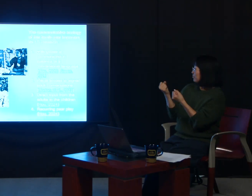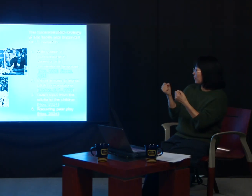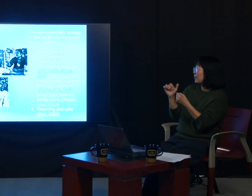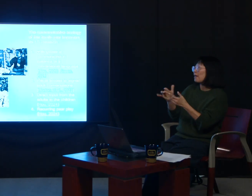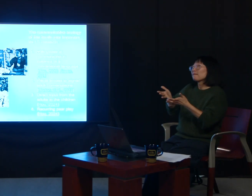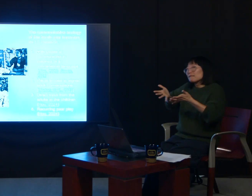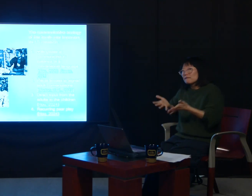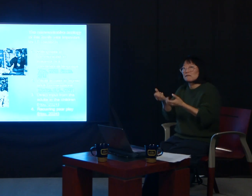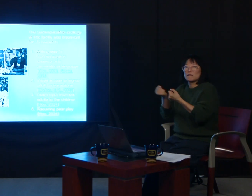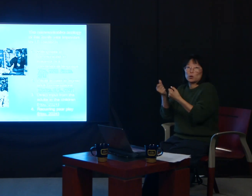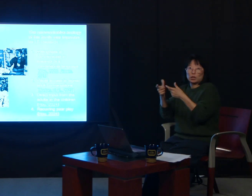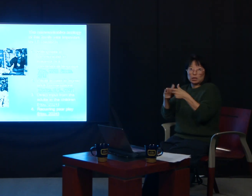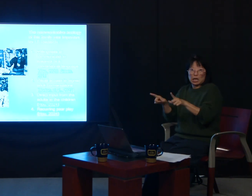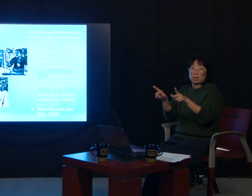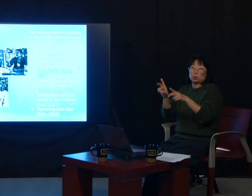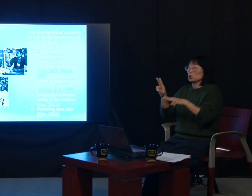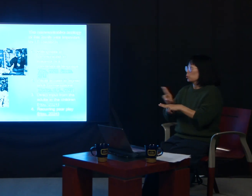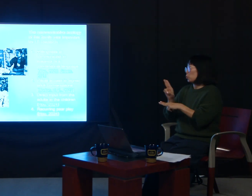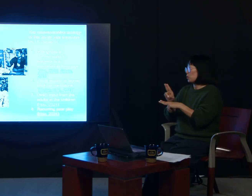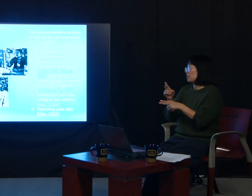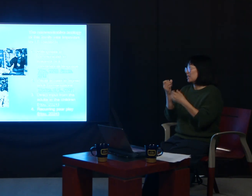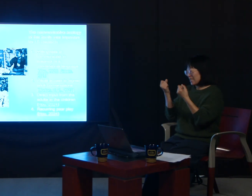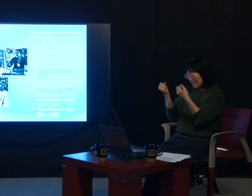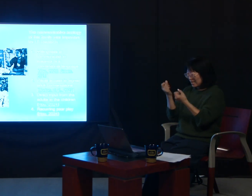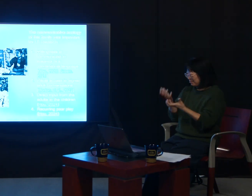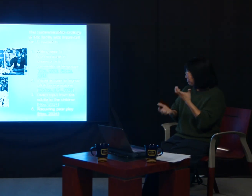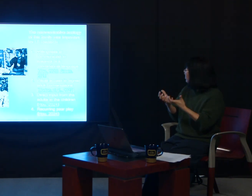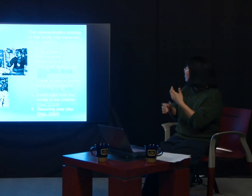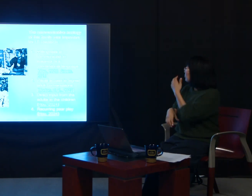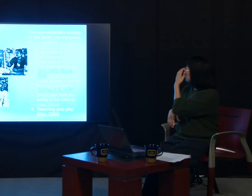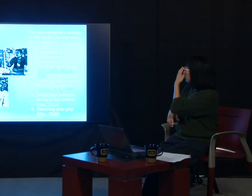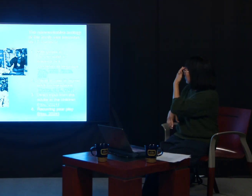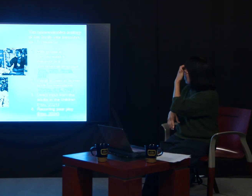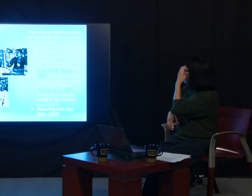signing. And that fostered language use between the two girls in making hands.